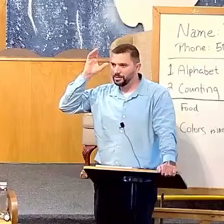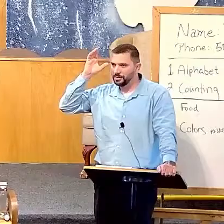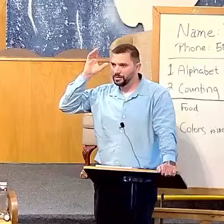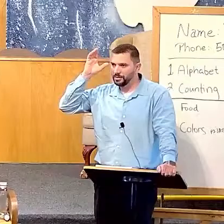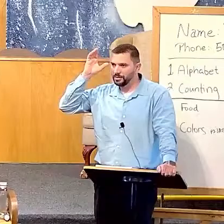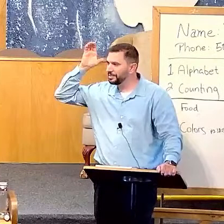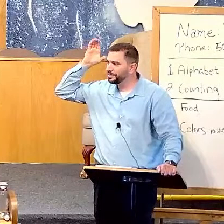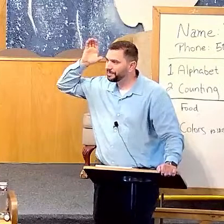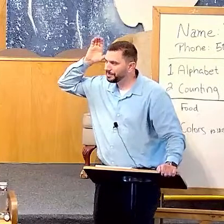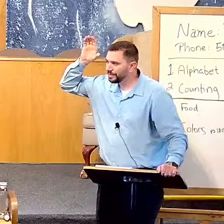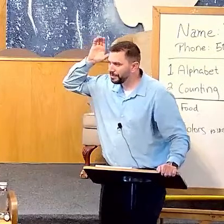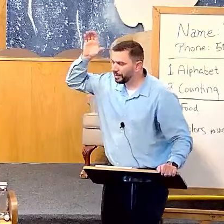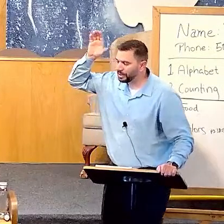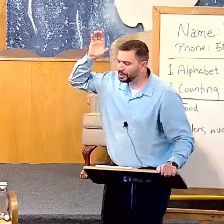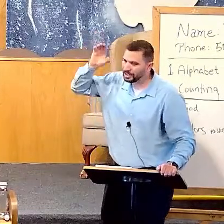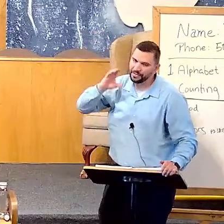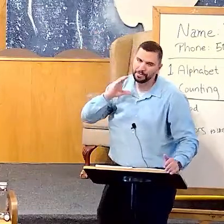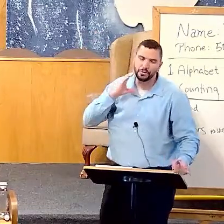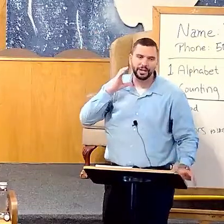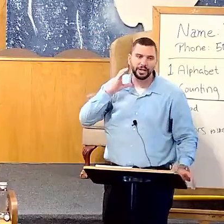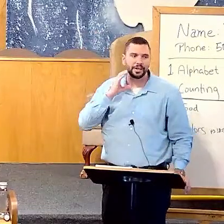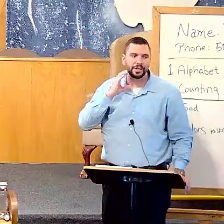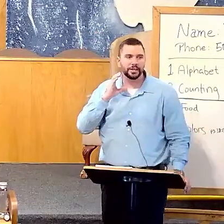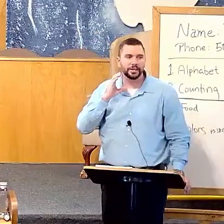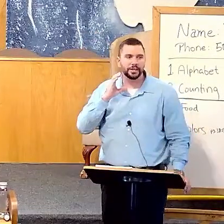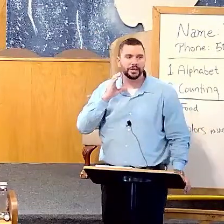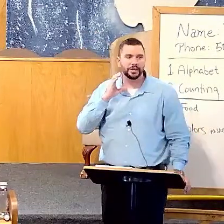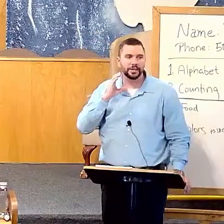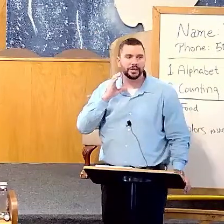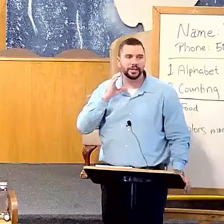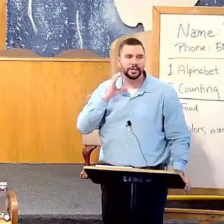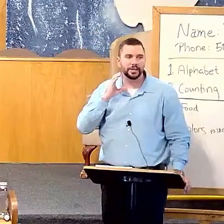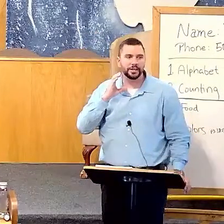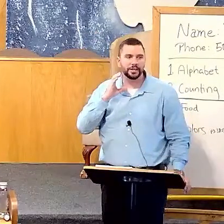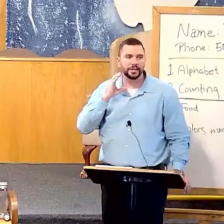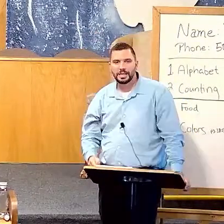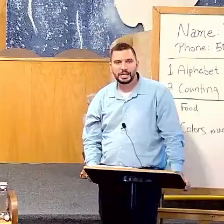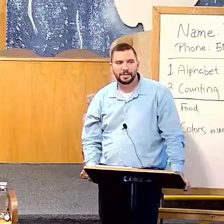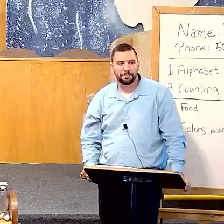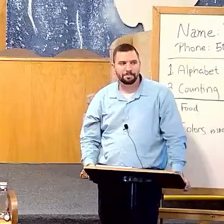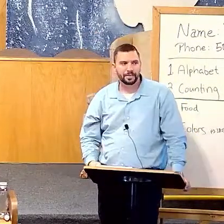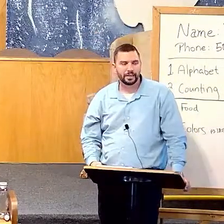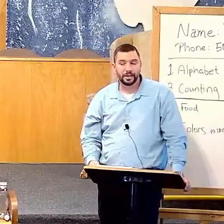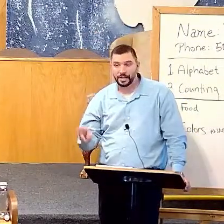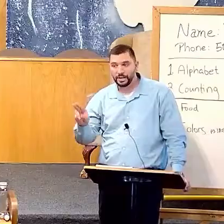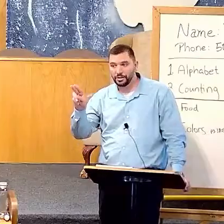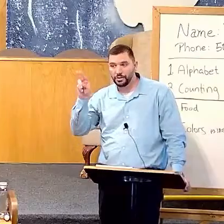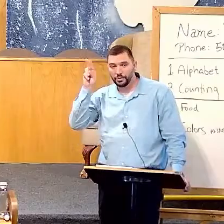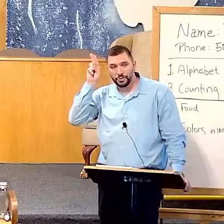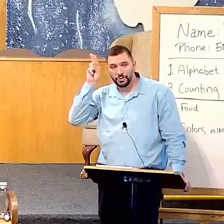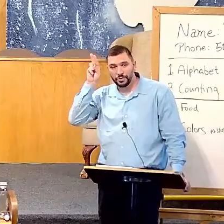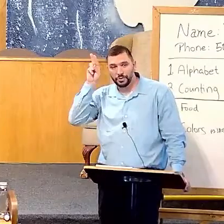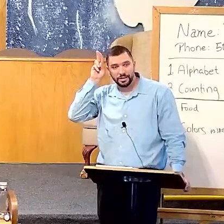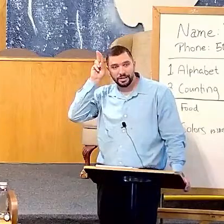cousin. If I'm doing it down here, it's female cousin. Did a U right here,